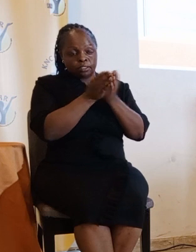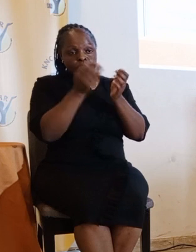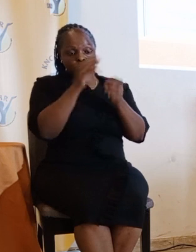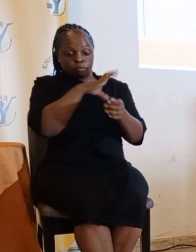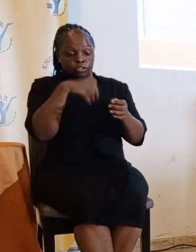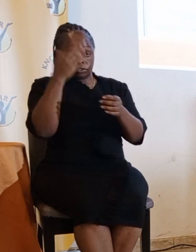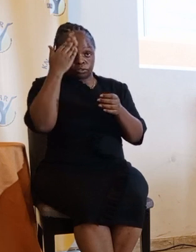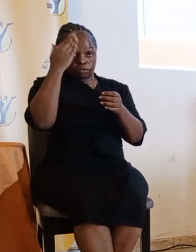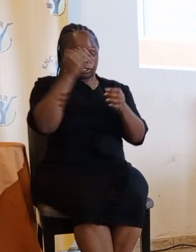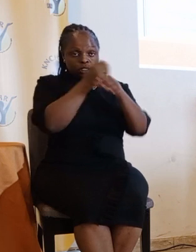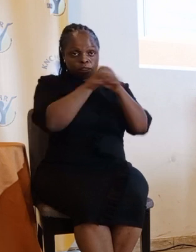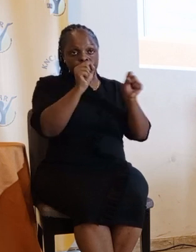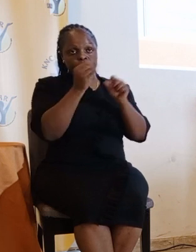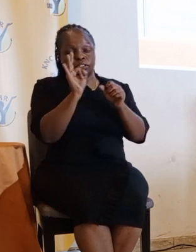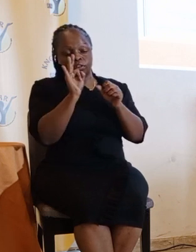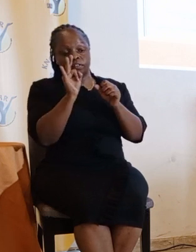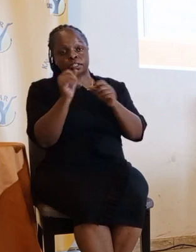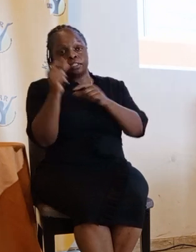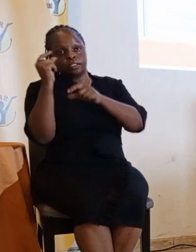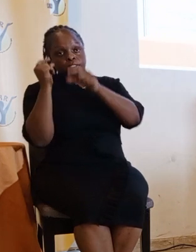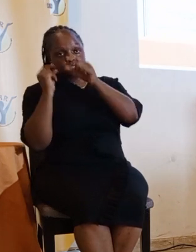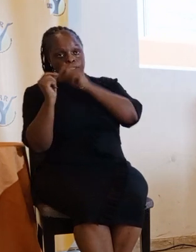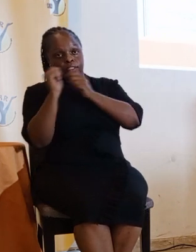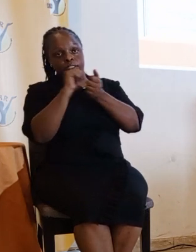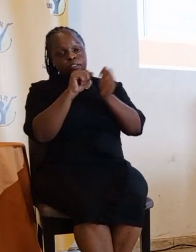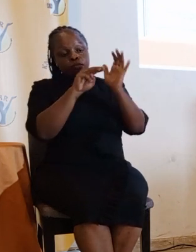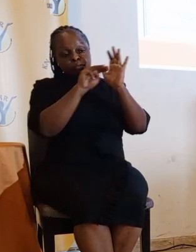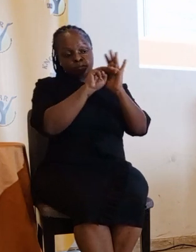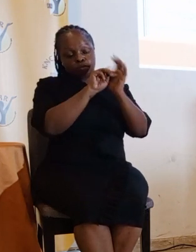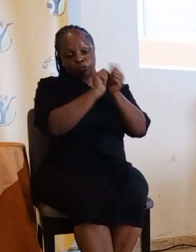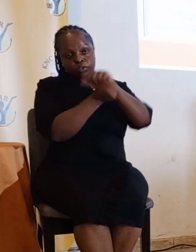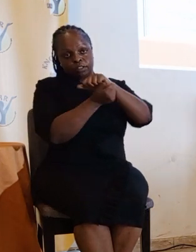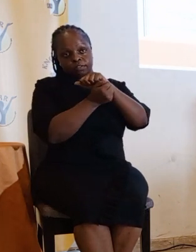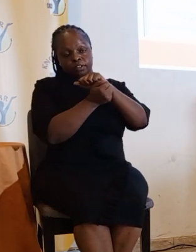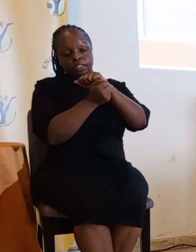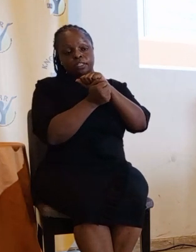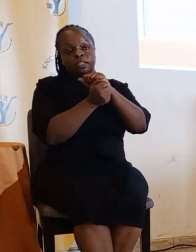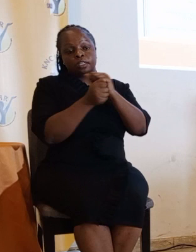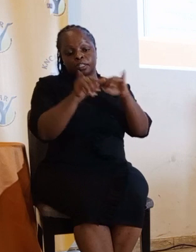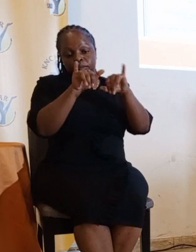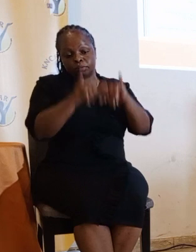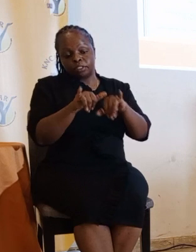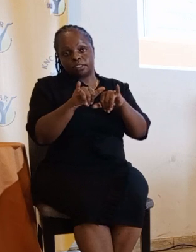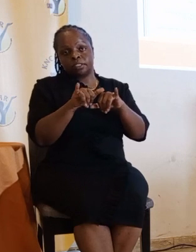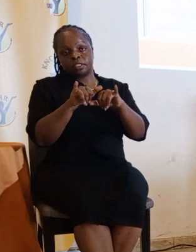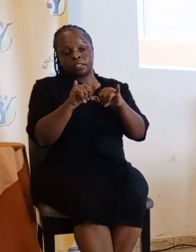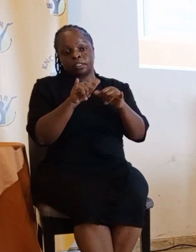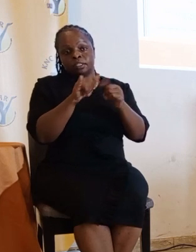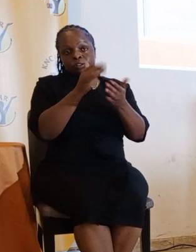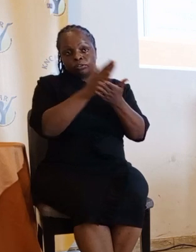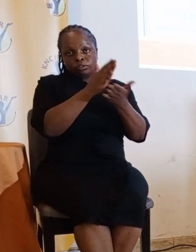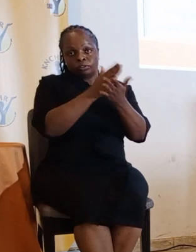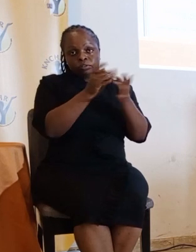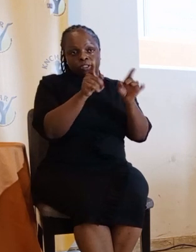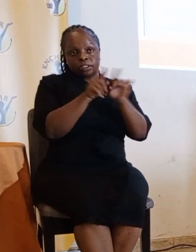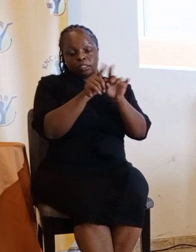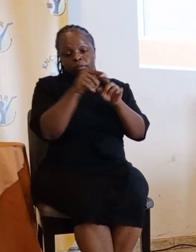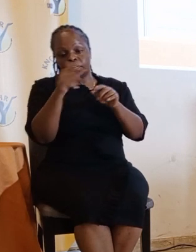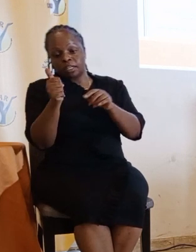notes that the safety of the genetically modified organisms remains contested, whereas some see the value